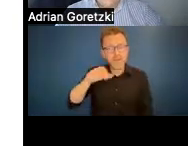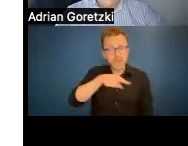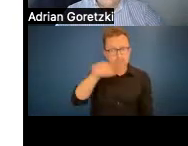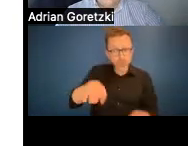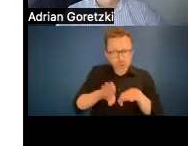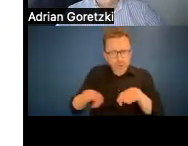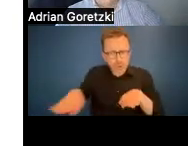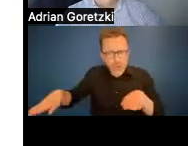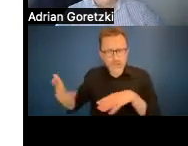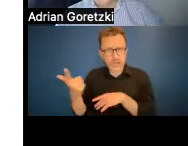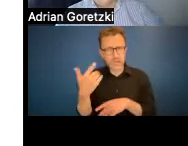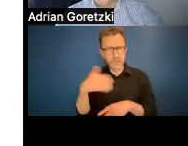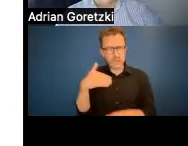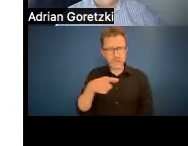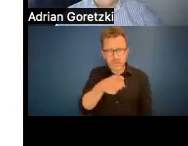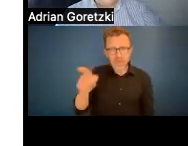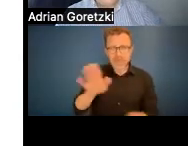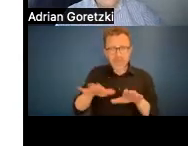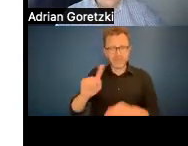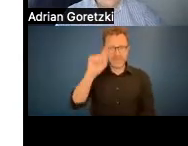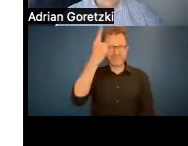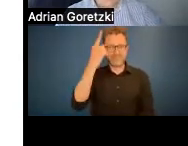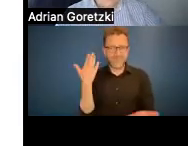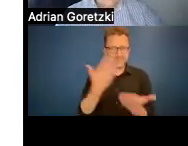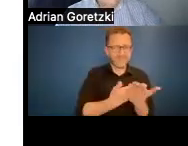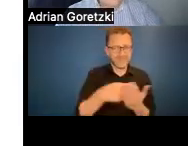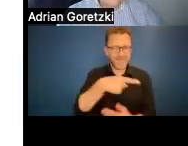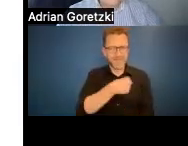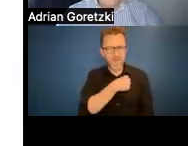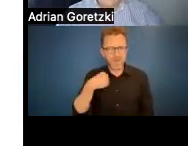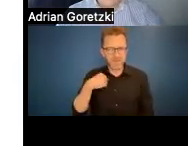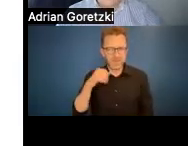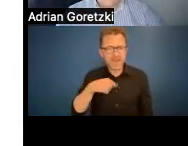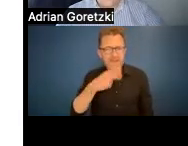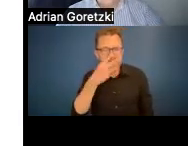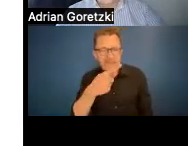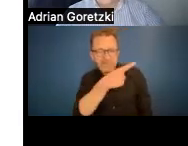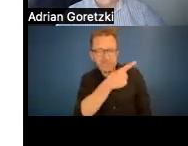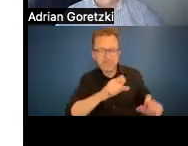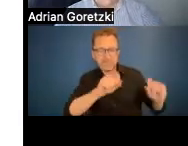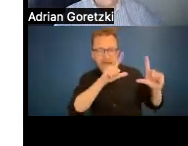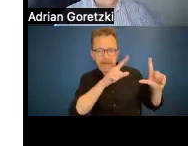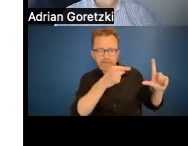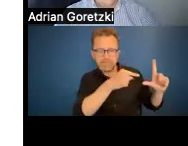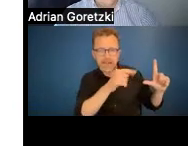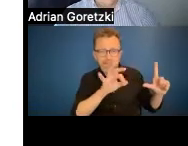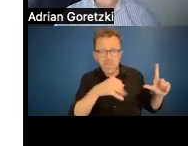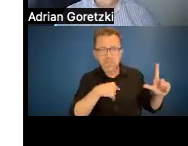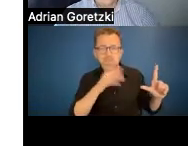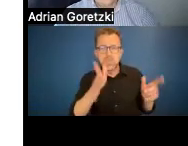It's about 60% of people who stayed in Poland, and the rest, after a while,